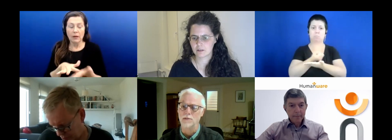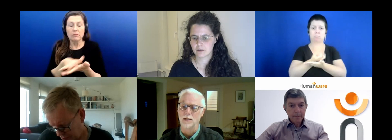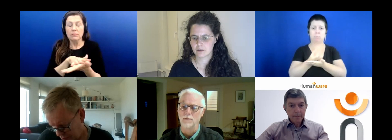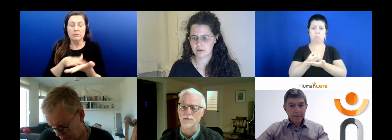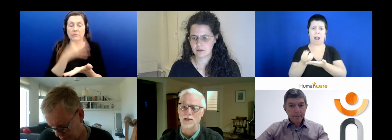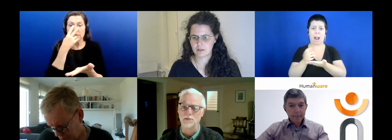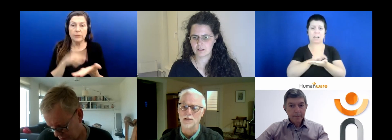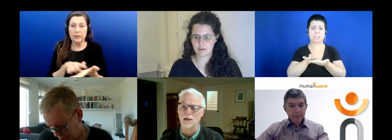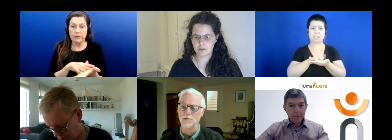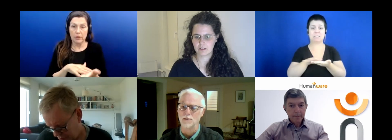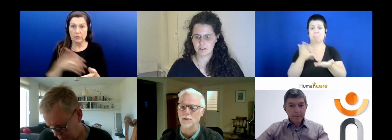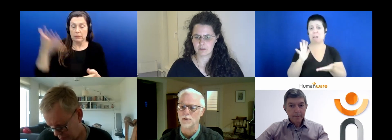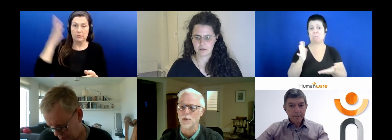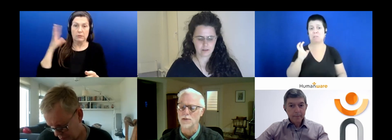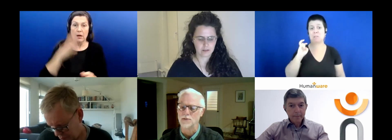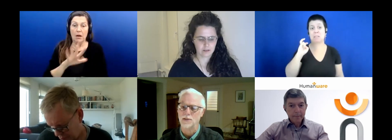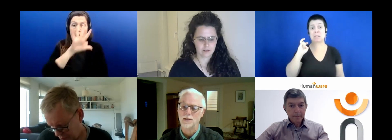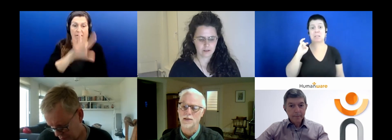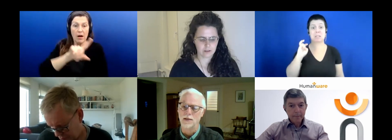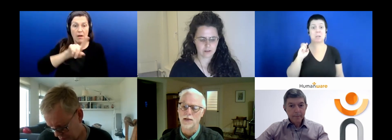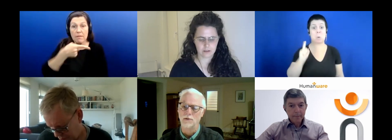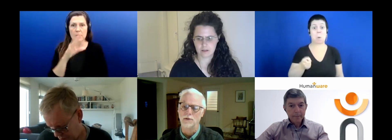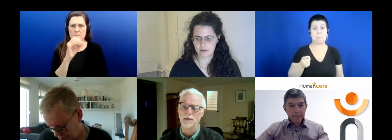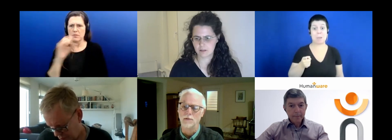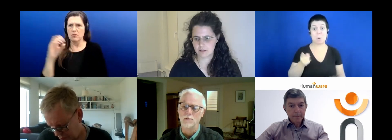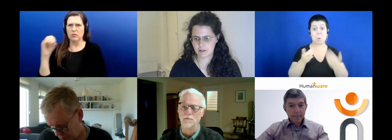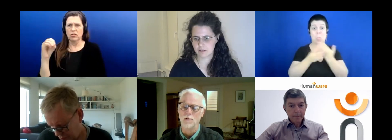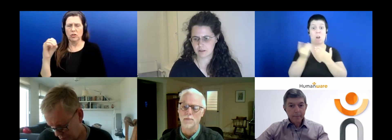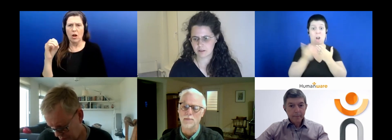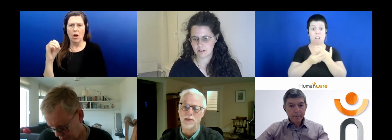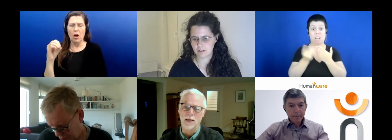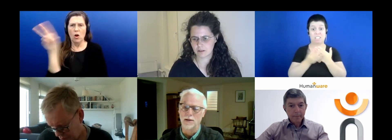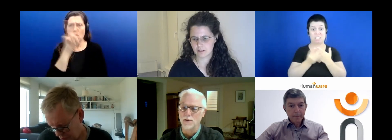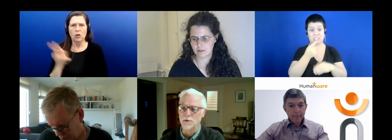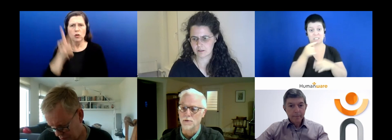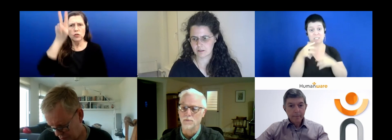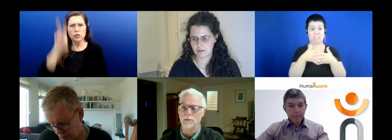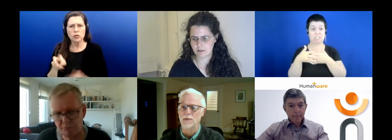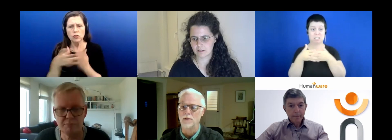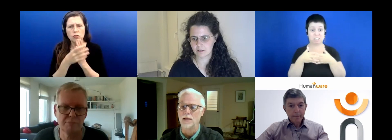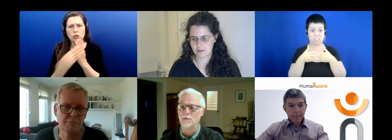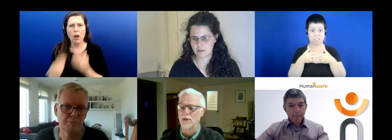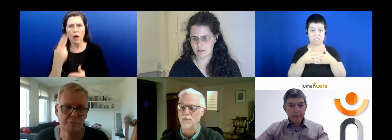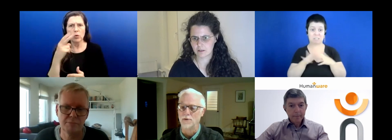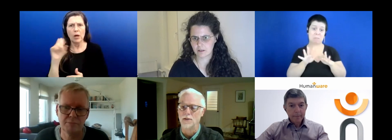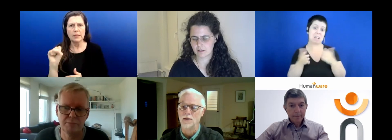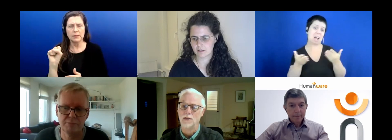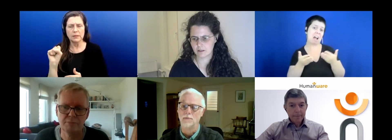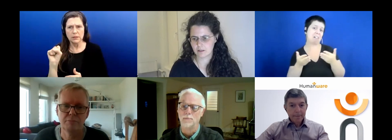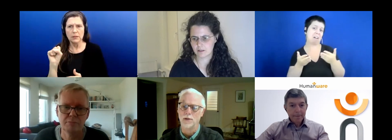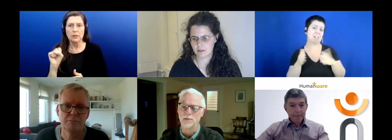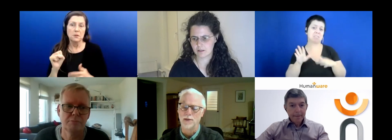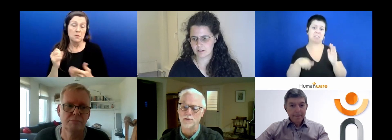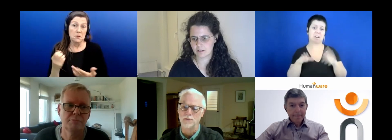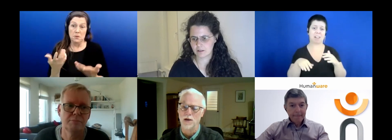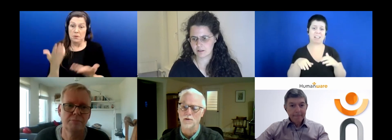around was like $5,000 US. And now you can get one for maybe 800 or maybe even less, 500. I mean, the